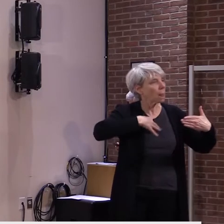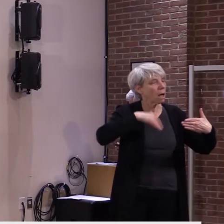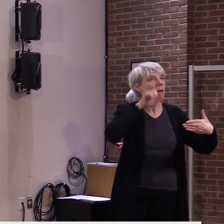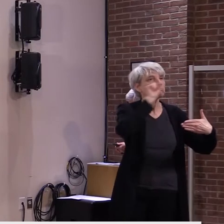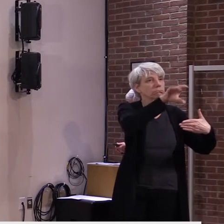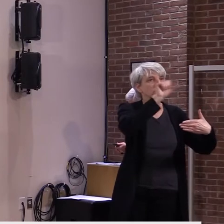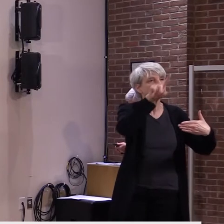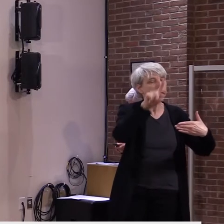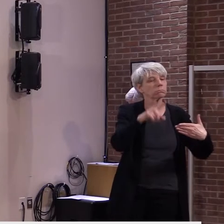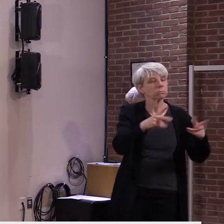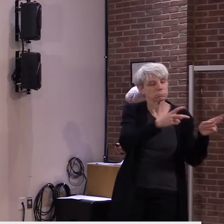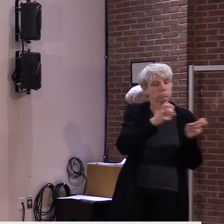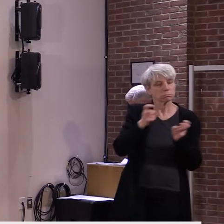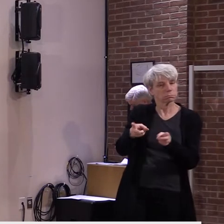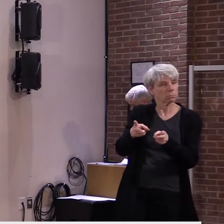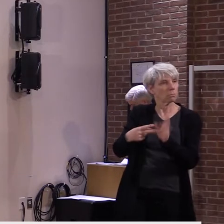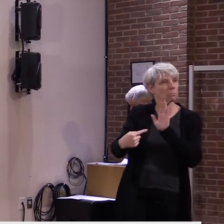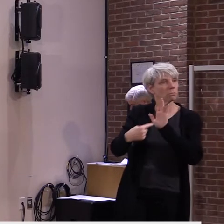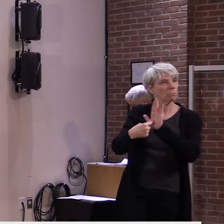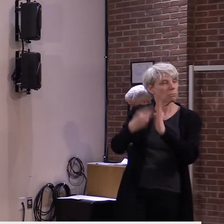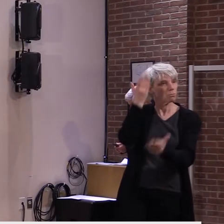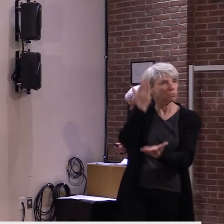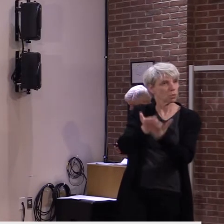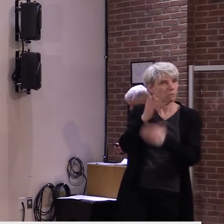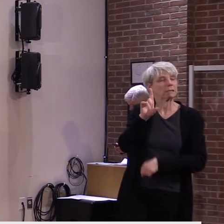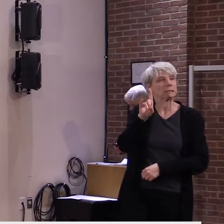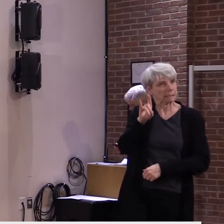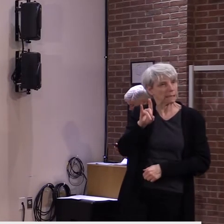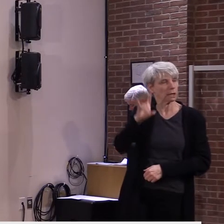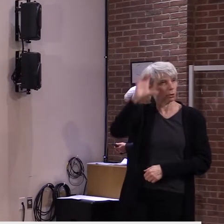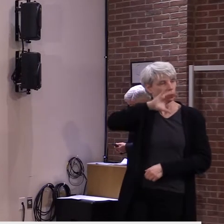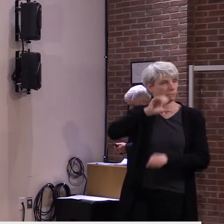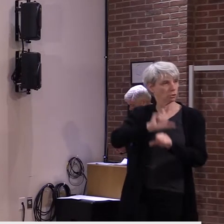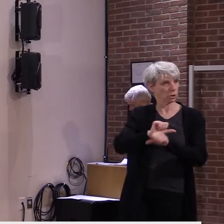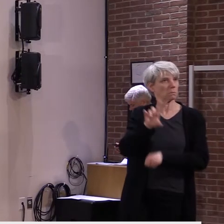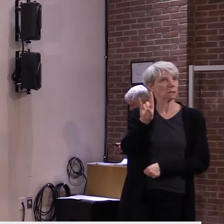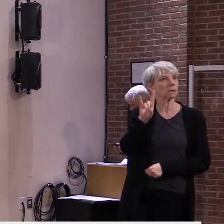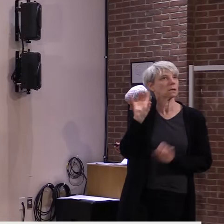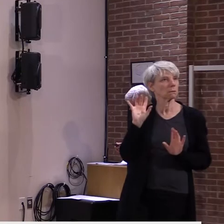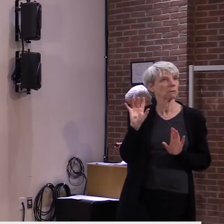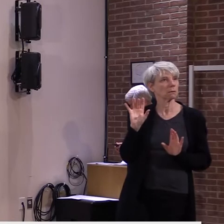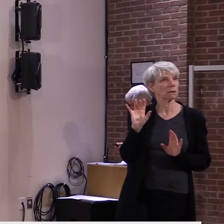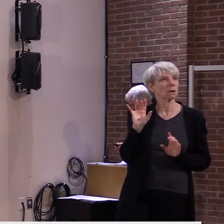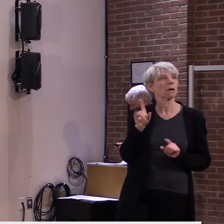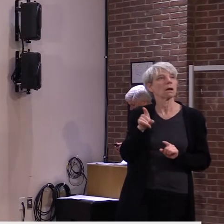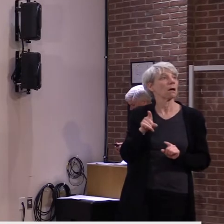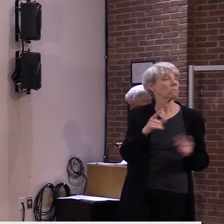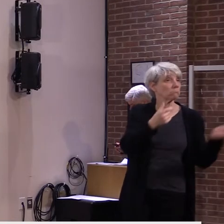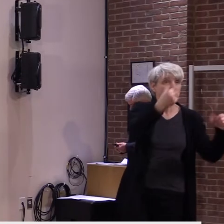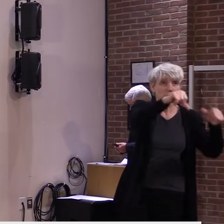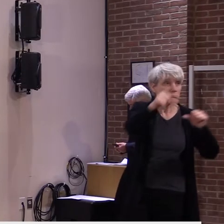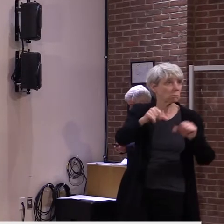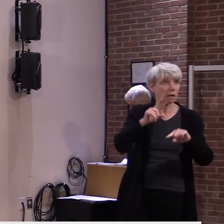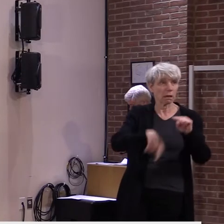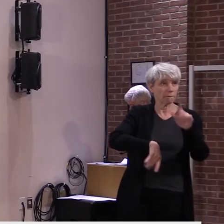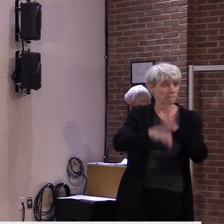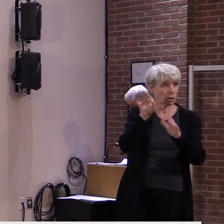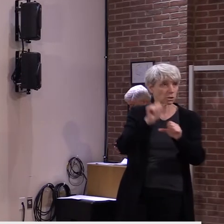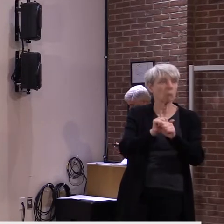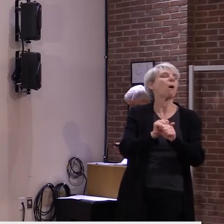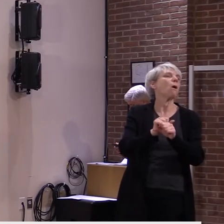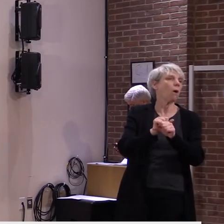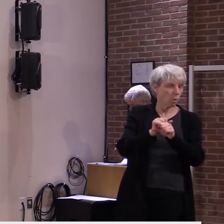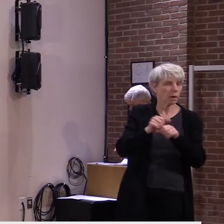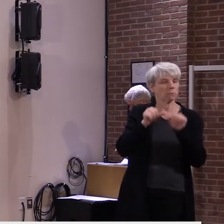that shows intent for applying for the job and interest in the job. And then they simply have to report the